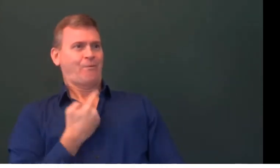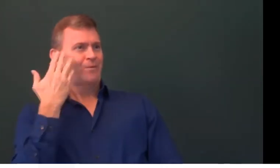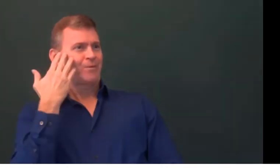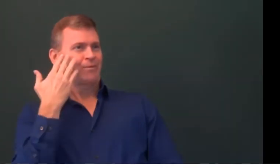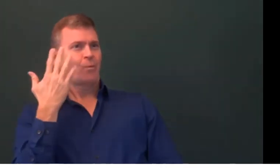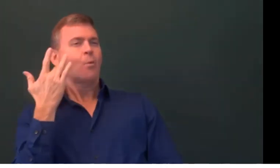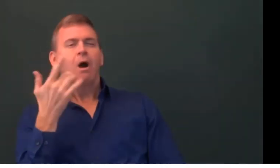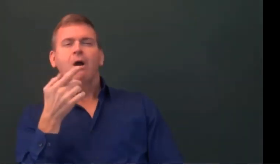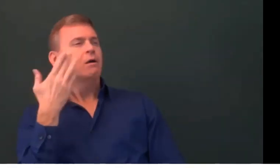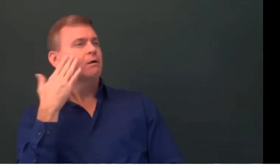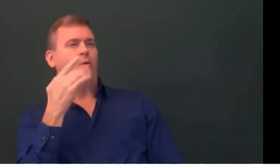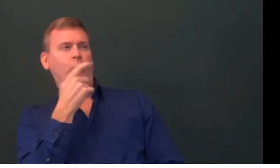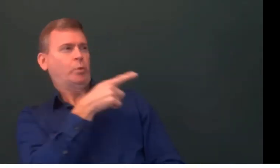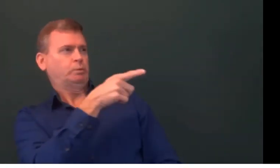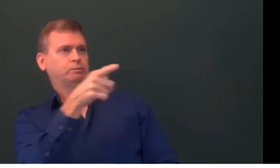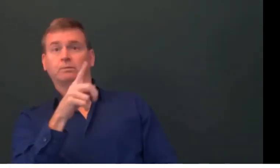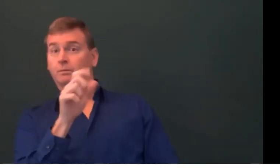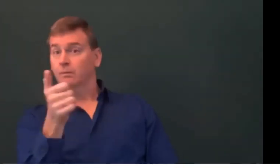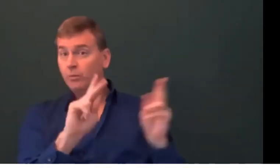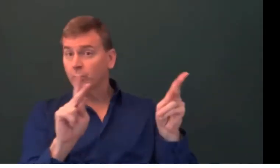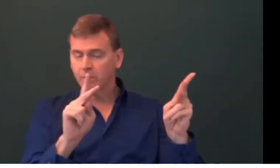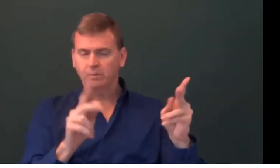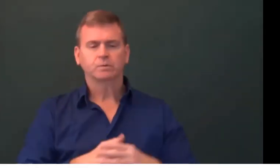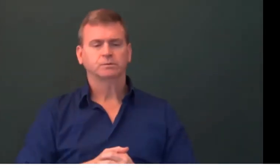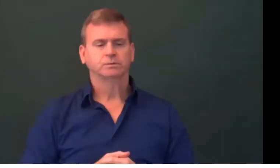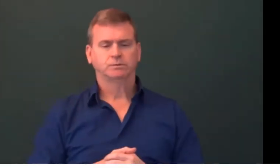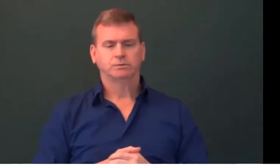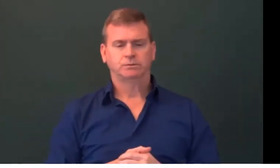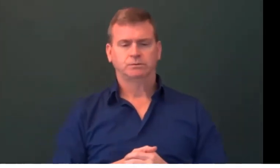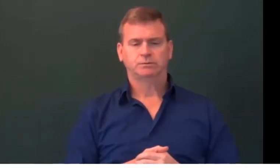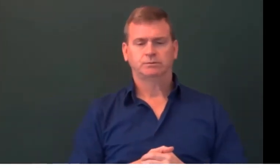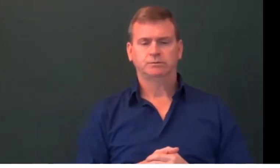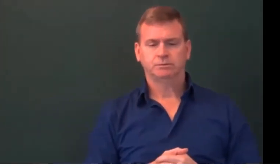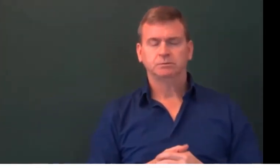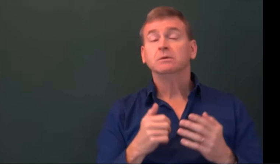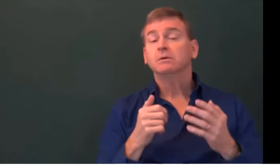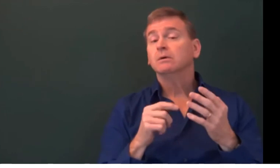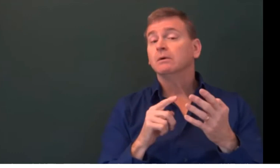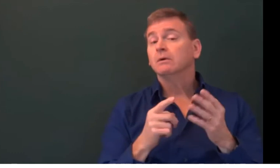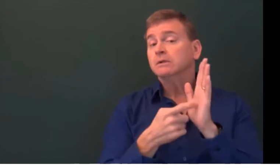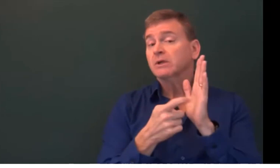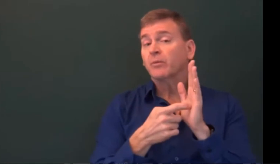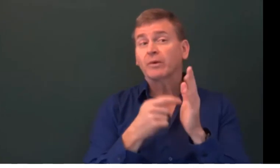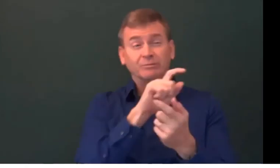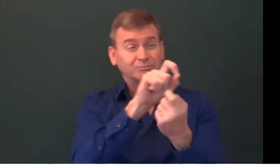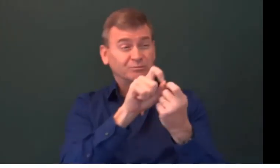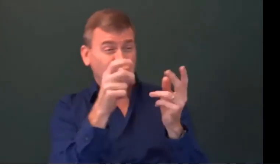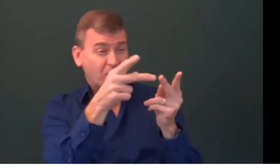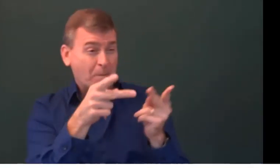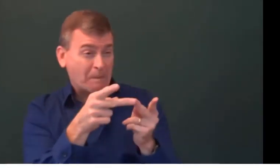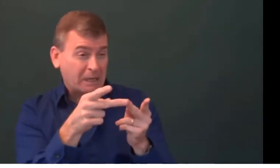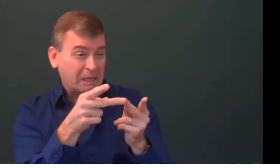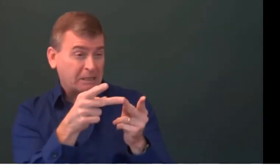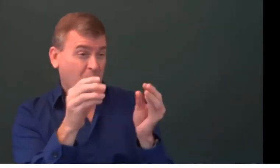Such interpreters often feel alone because they don't know anybody in their new environment.